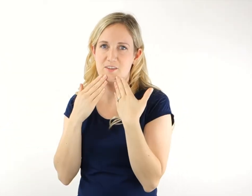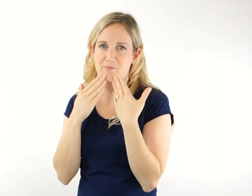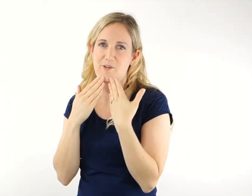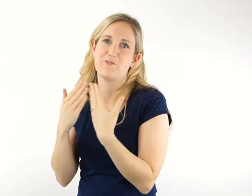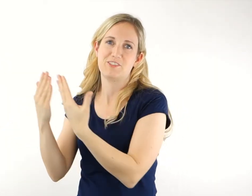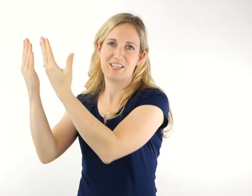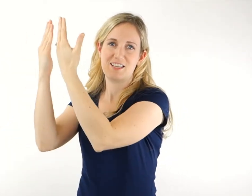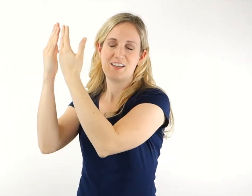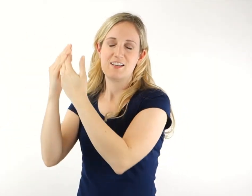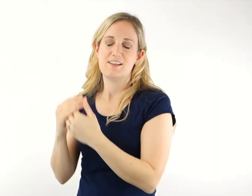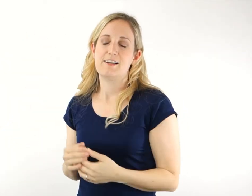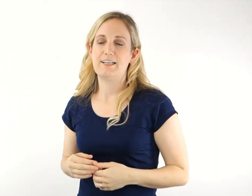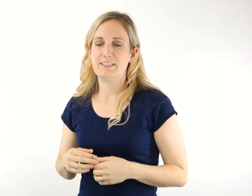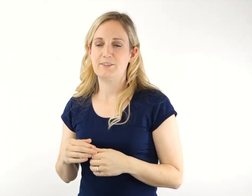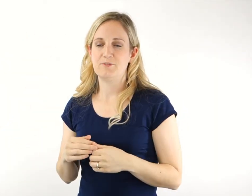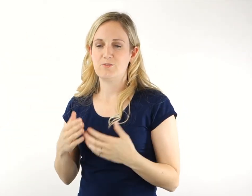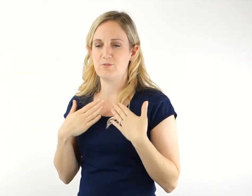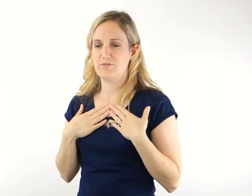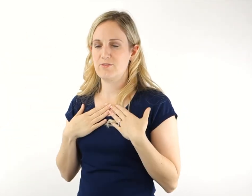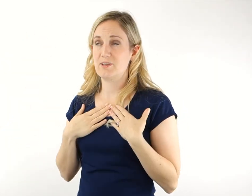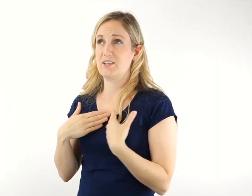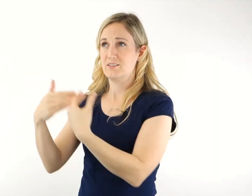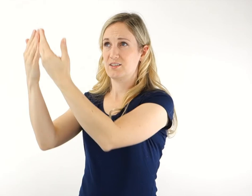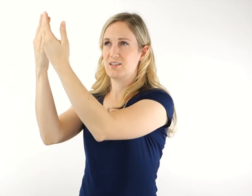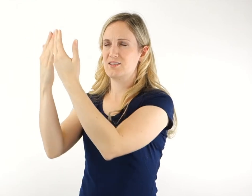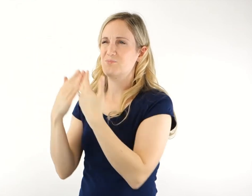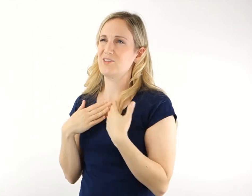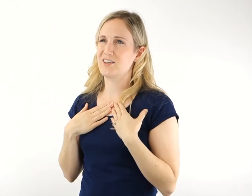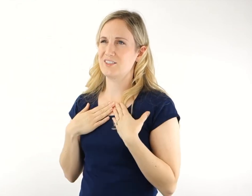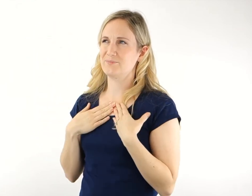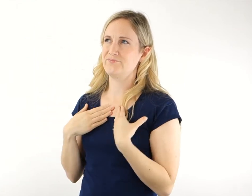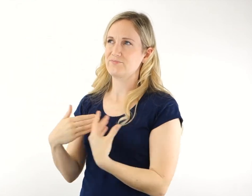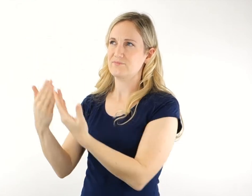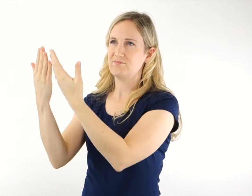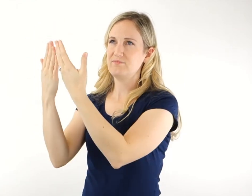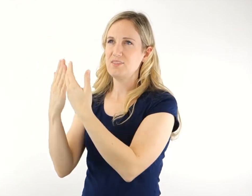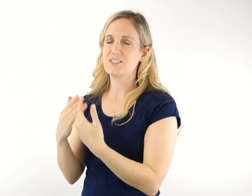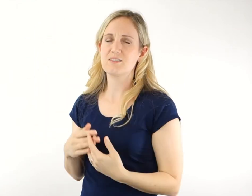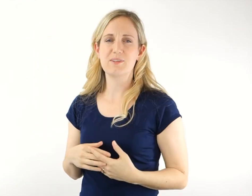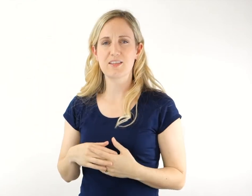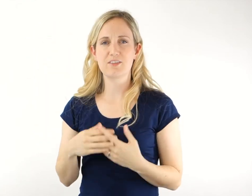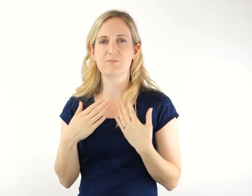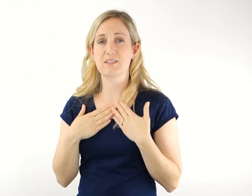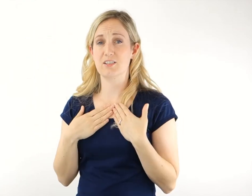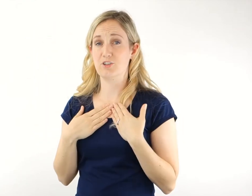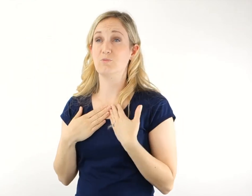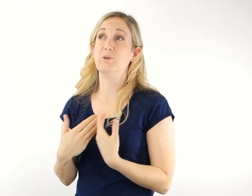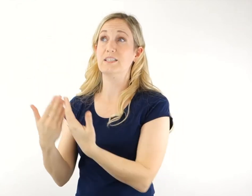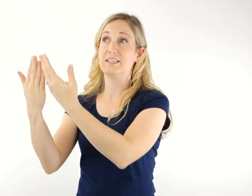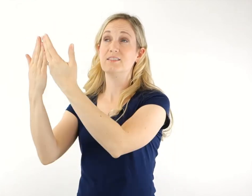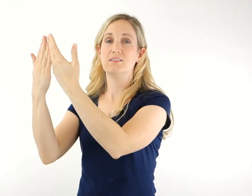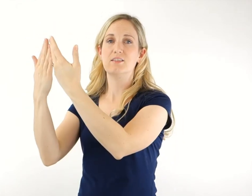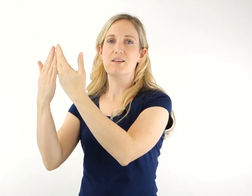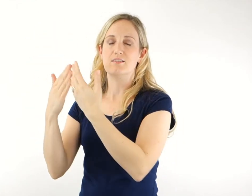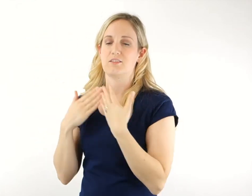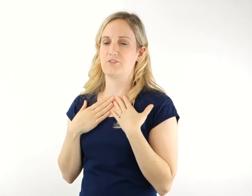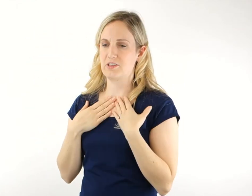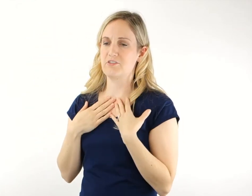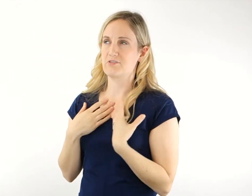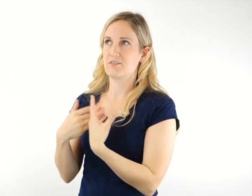him reverently. Don't do it from here, because that's more like, it doesn't mean thank you. It means that you're willing. It's like you're giving yourself